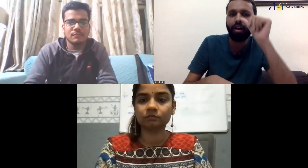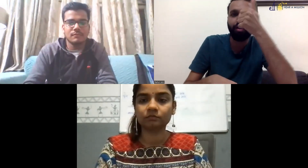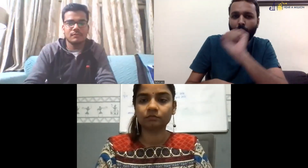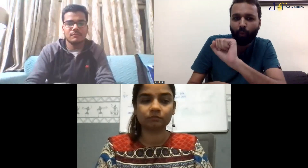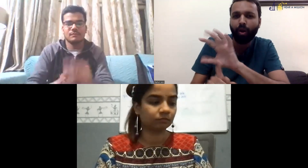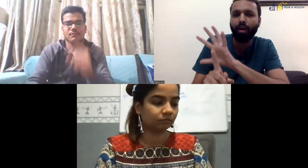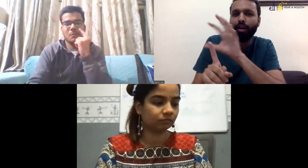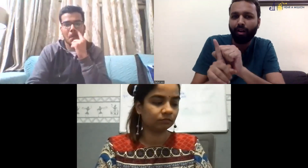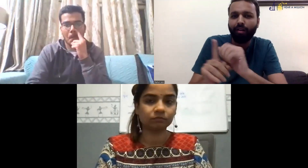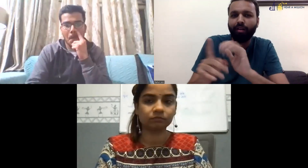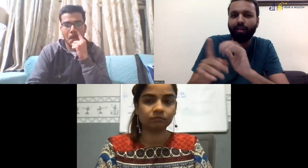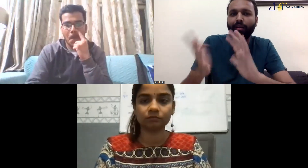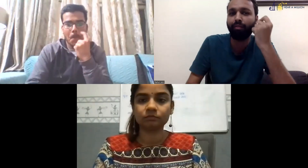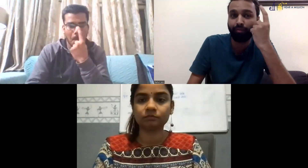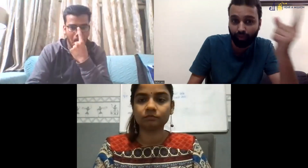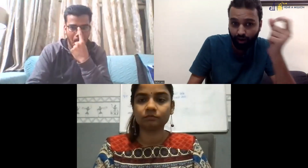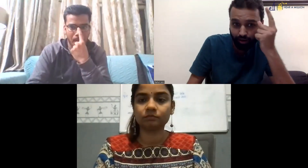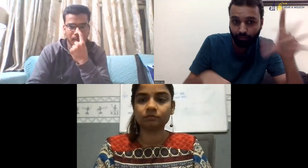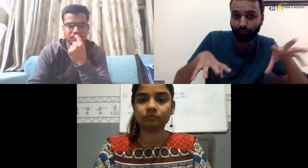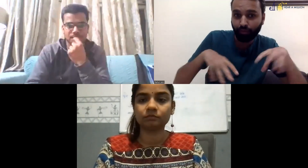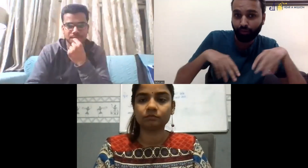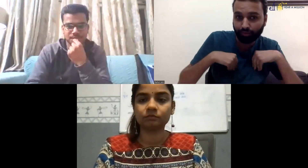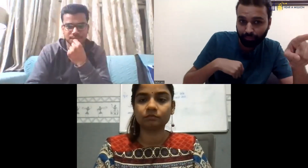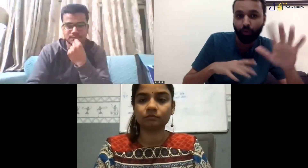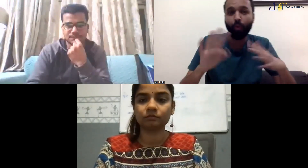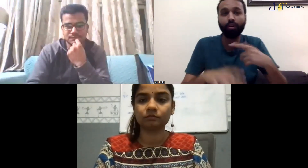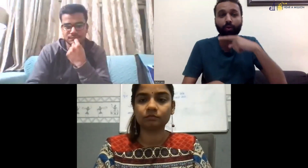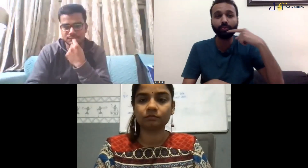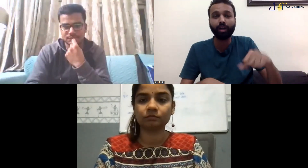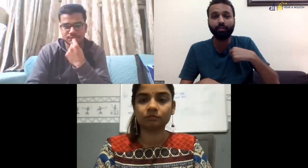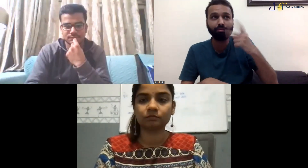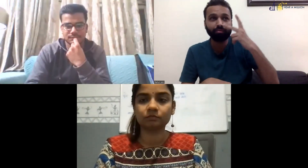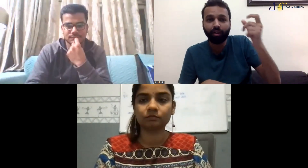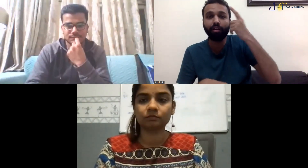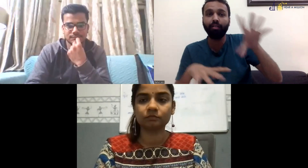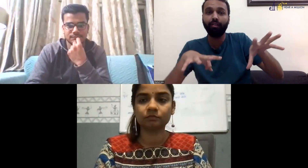you're struggling, maybe you can take some time, text with them,